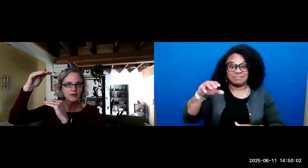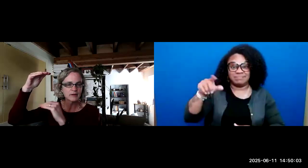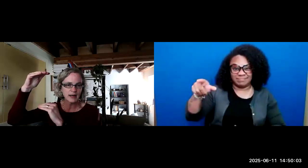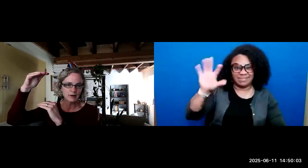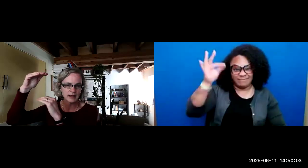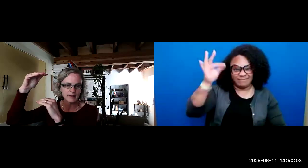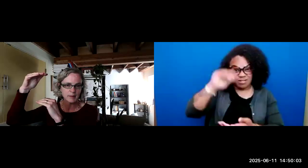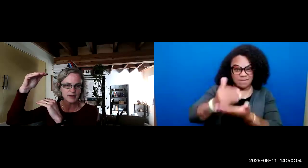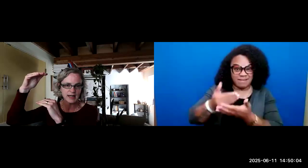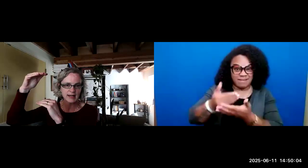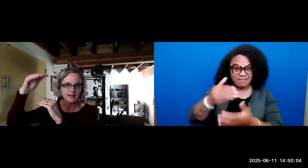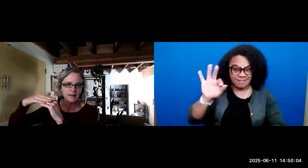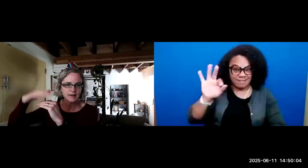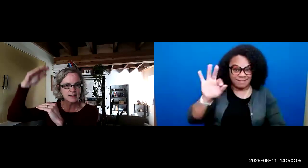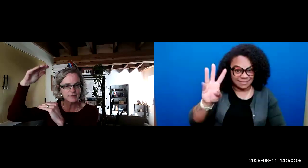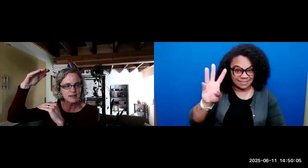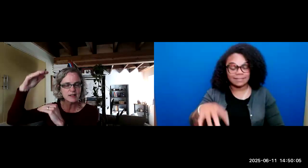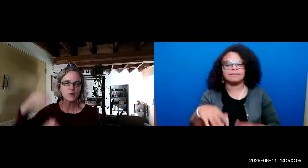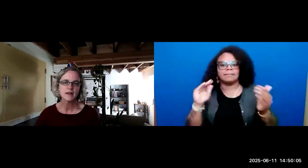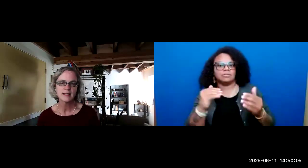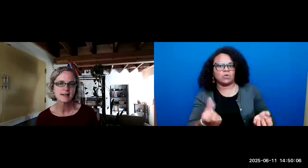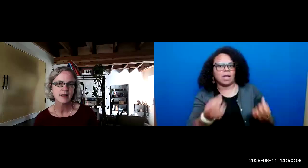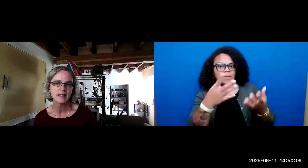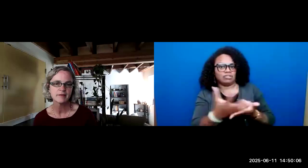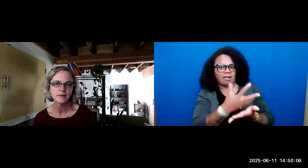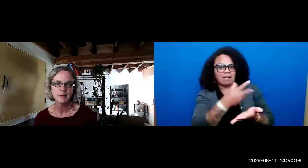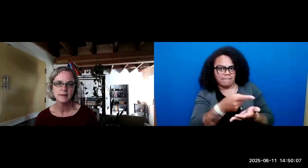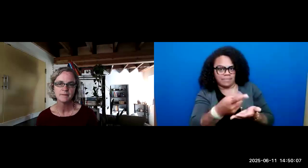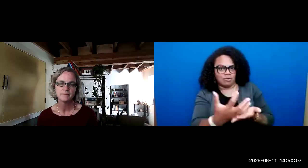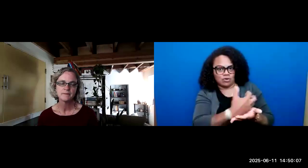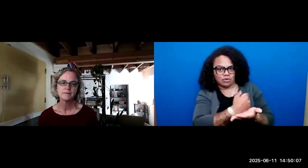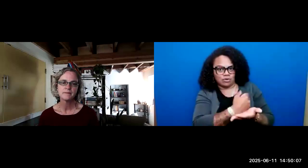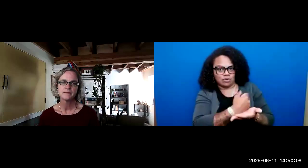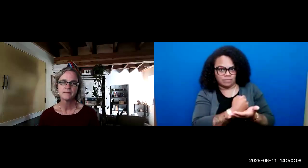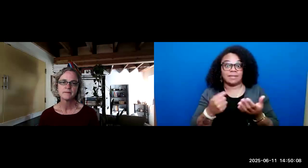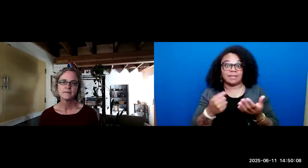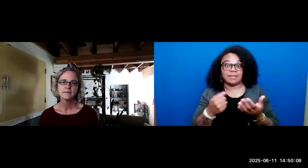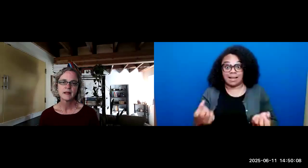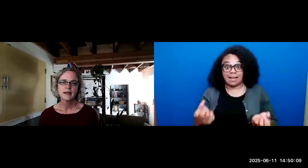and whatever countable income the person has. The difference is what their SSI benefit would be.